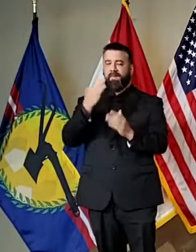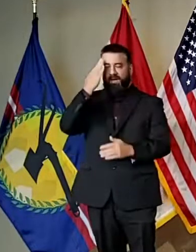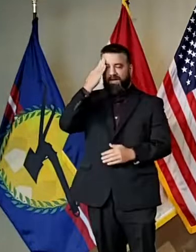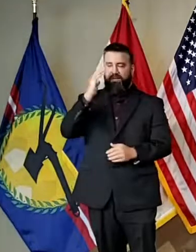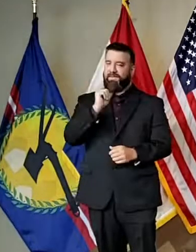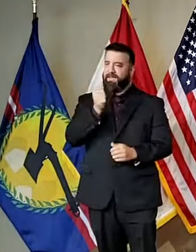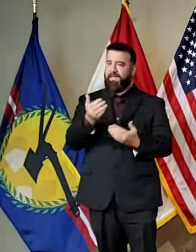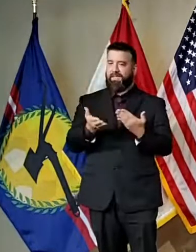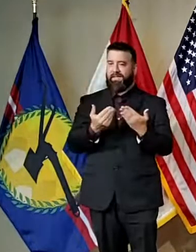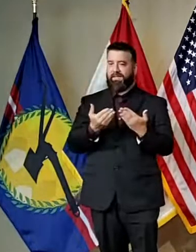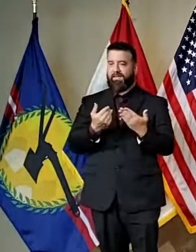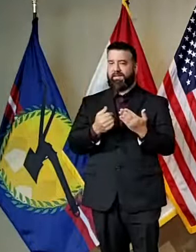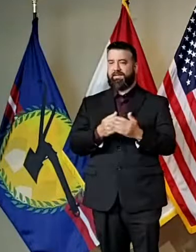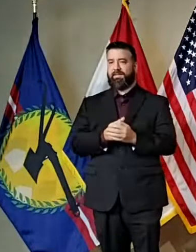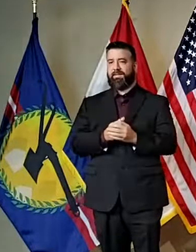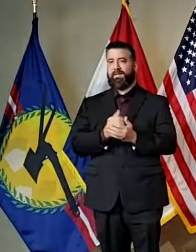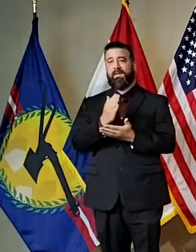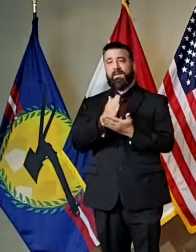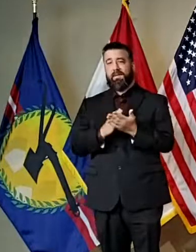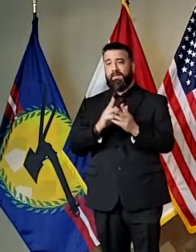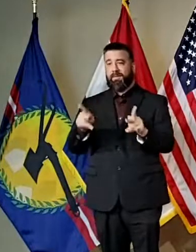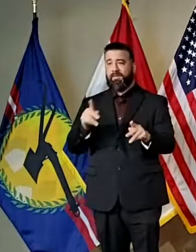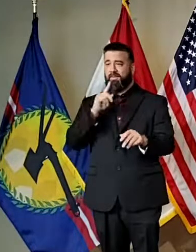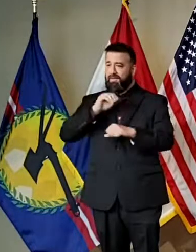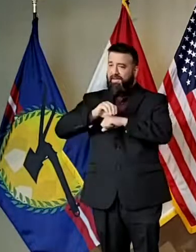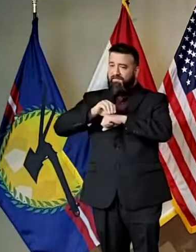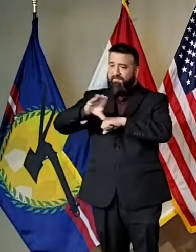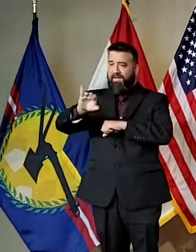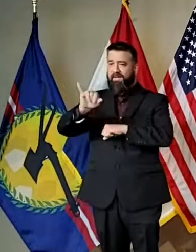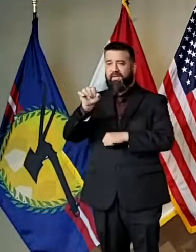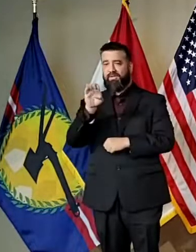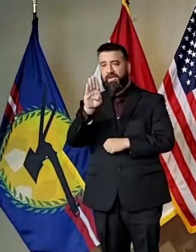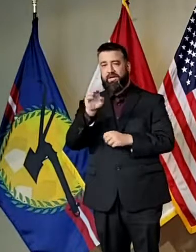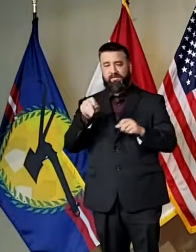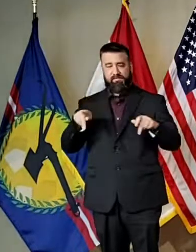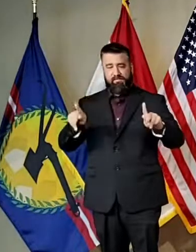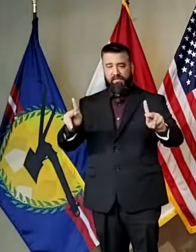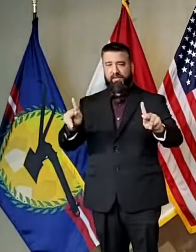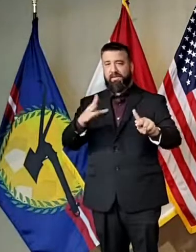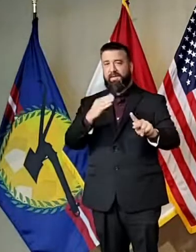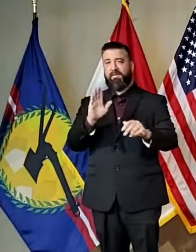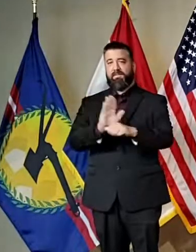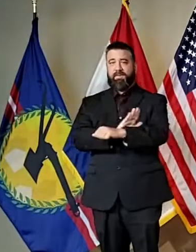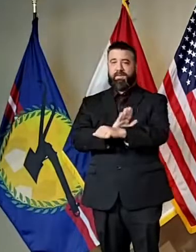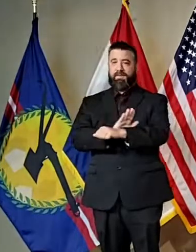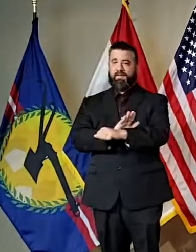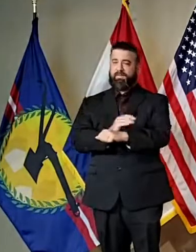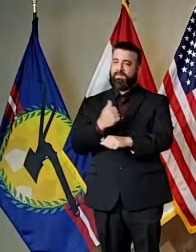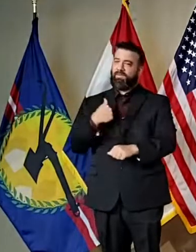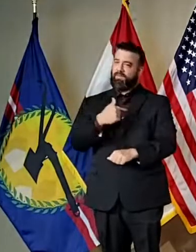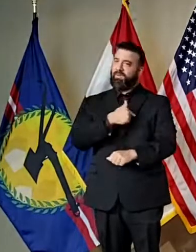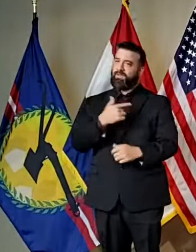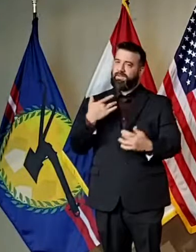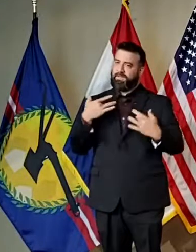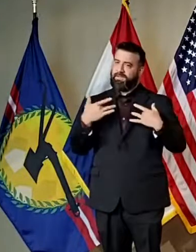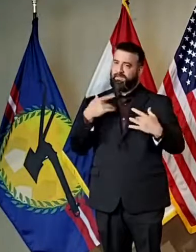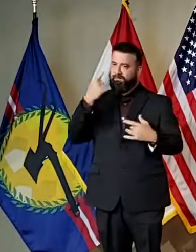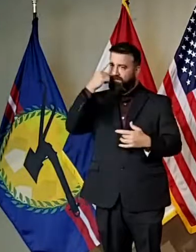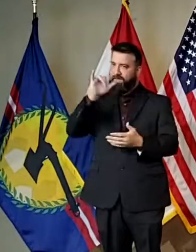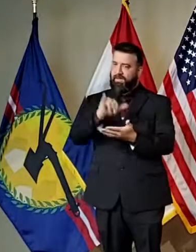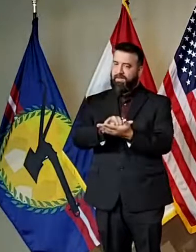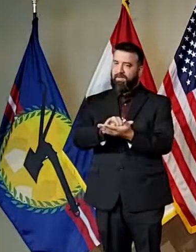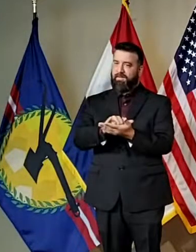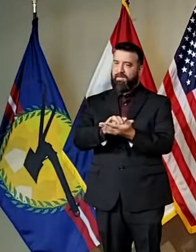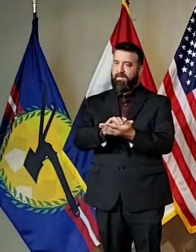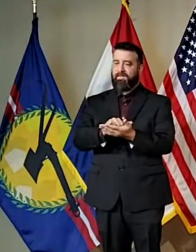some people, they are devastating as they affect their job opportunity or their business, and we're very sensitive to all of that. But we have to work